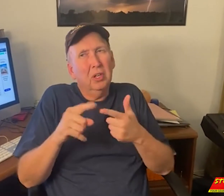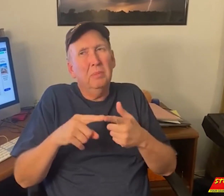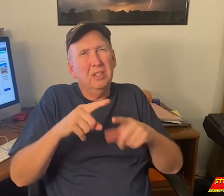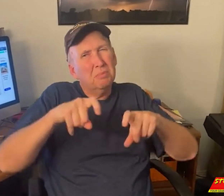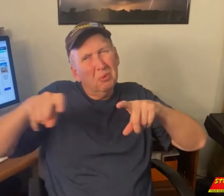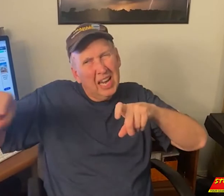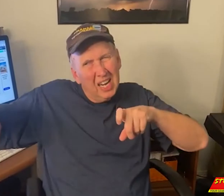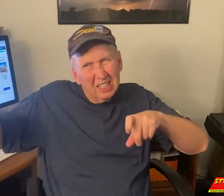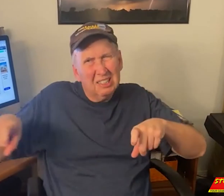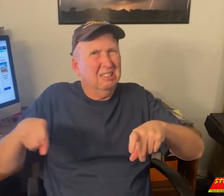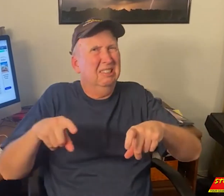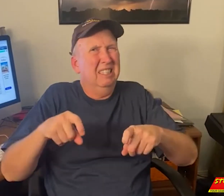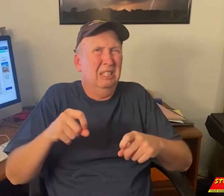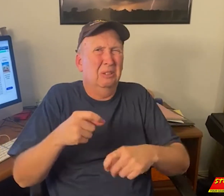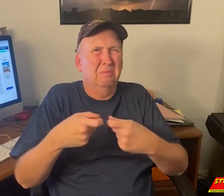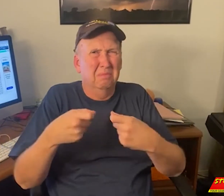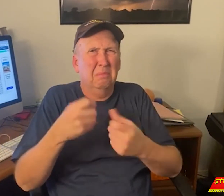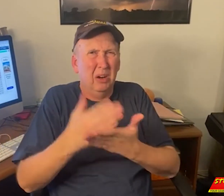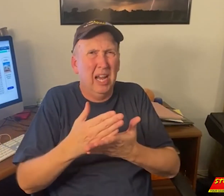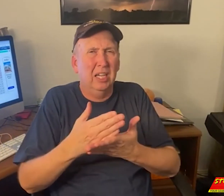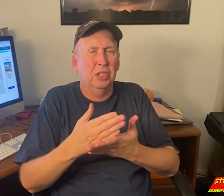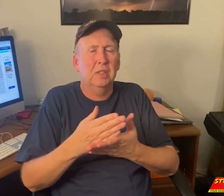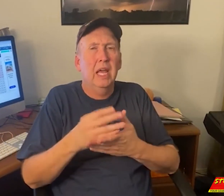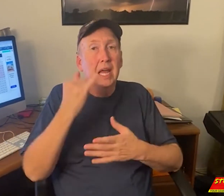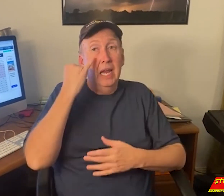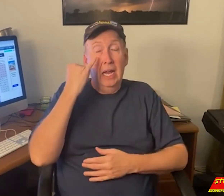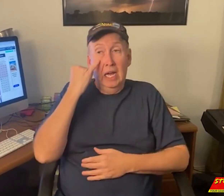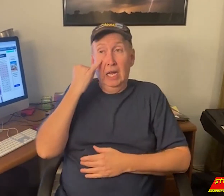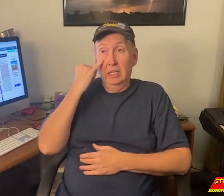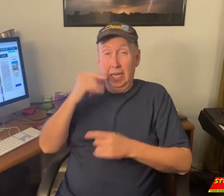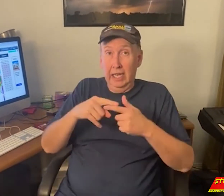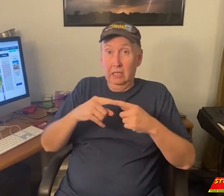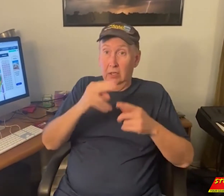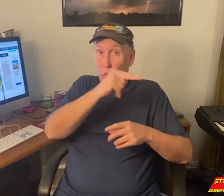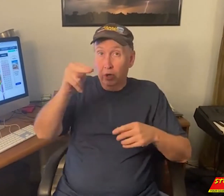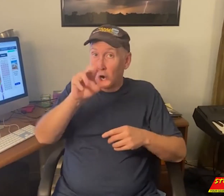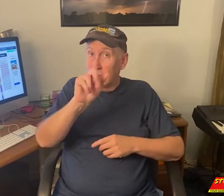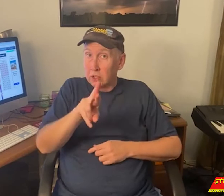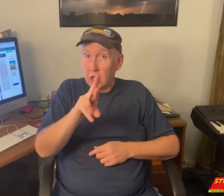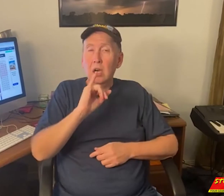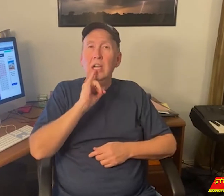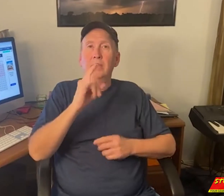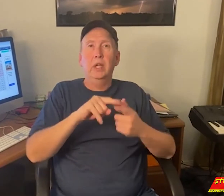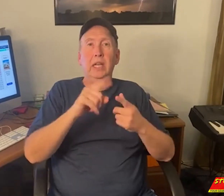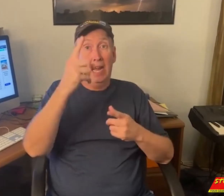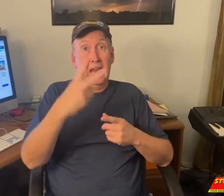be sporadic, power outages. Like in northern Arkansas, if you get a half